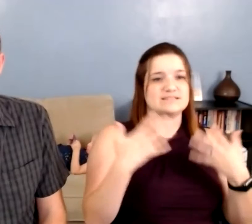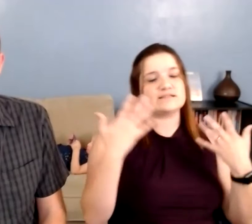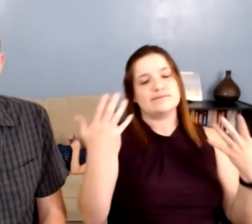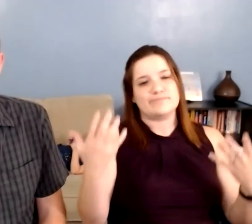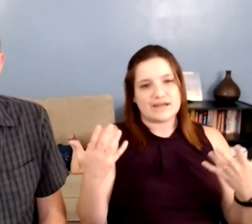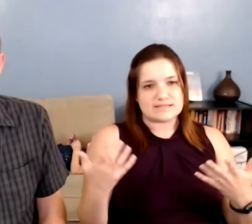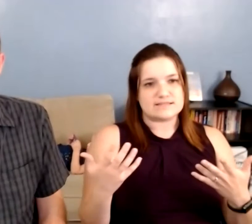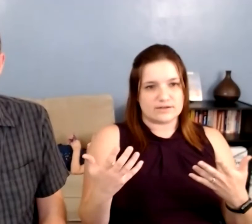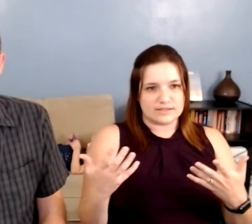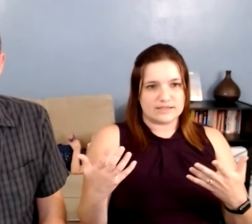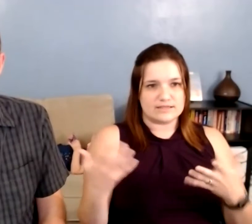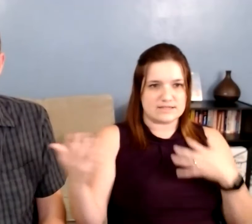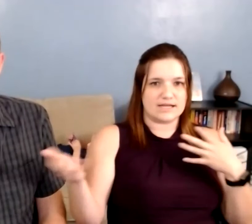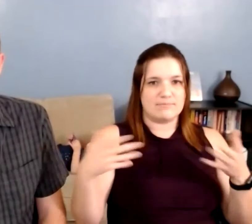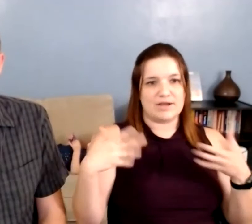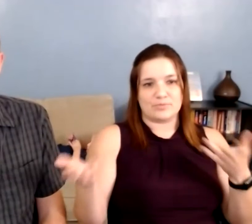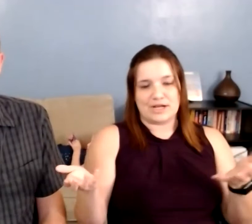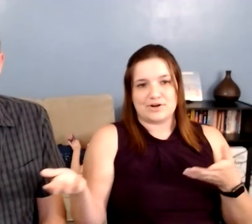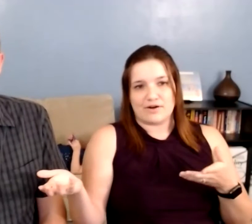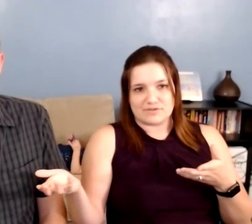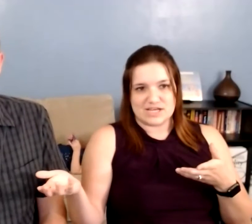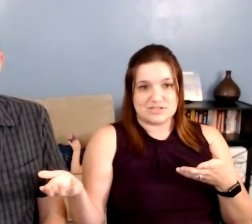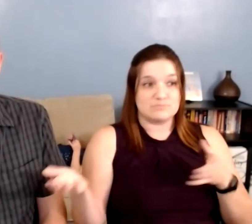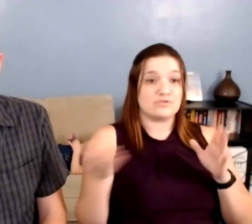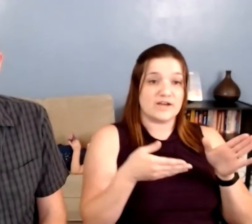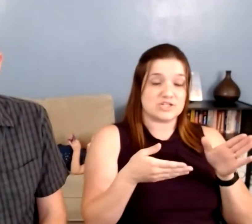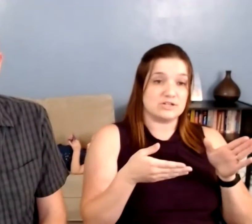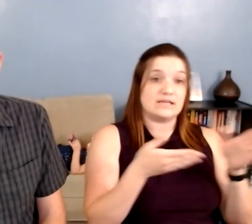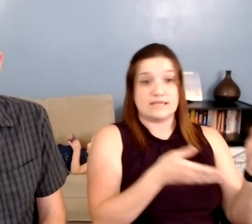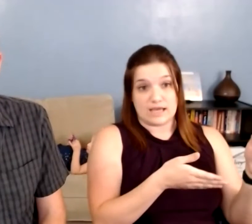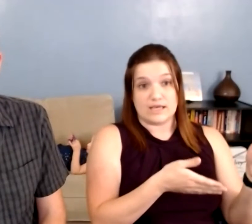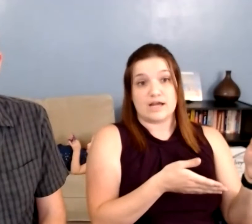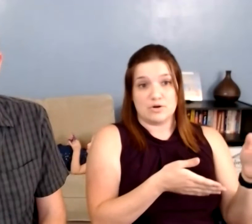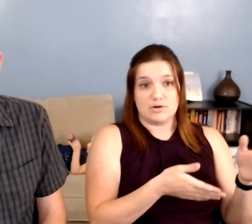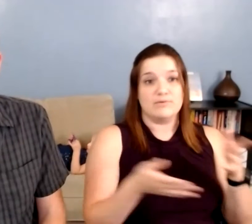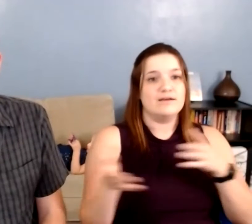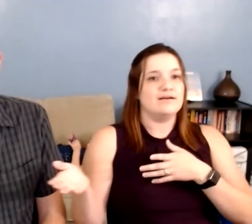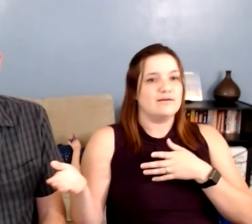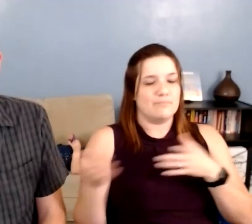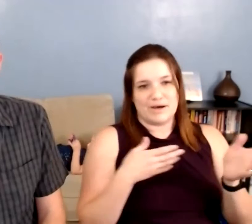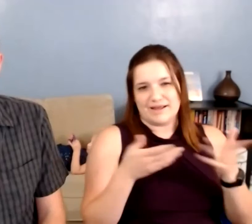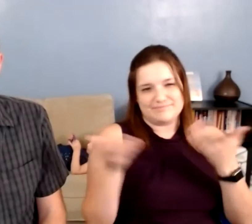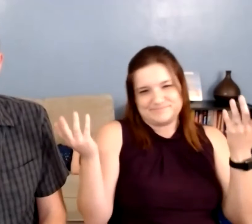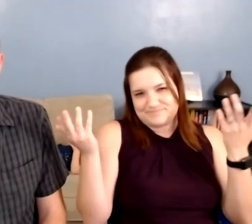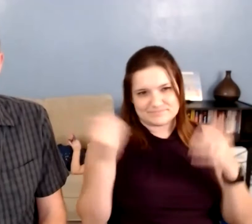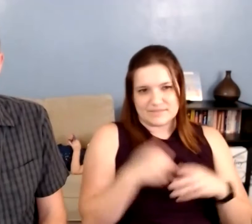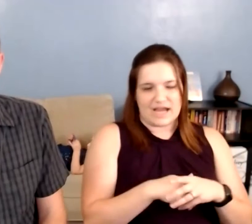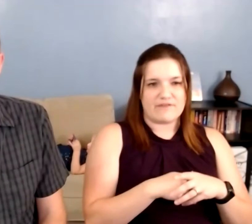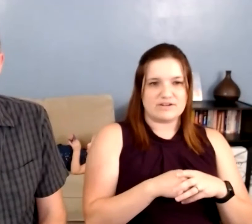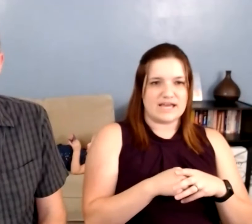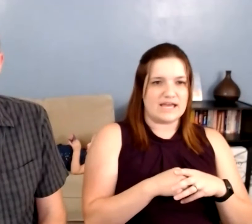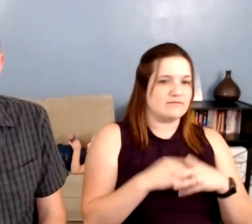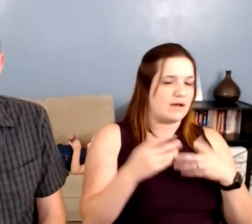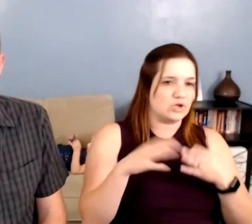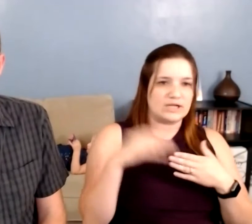know these. Not necessarily. It's not going to make or break your conversation. Professionally, yeah, you got to know them. But yeah,